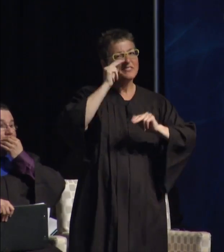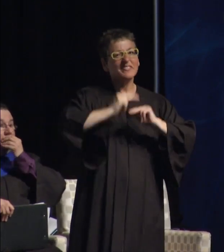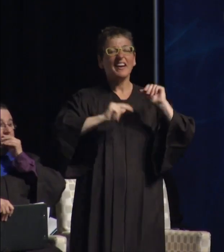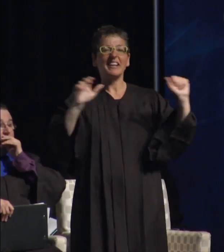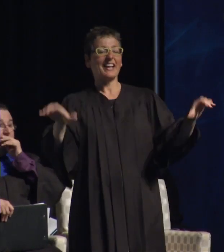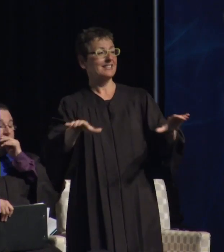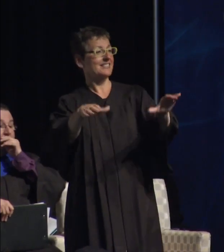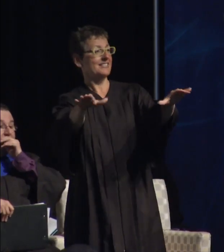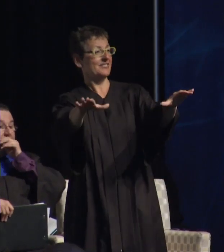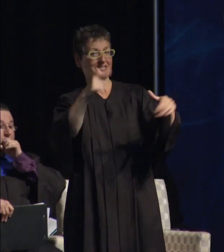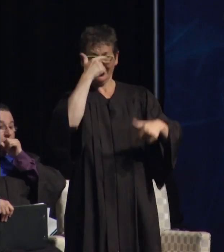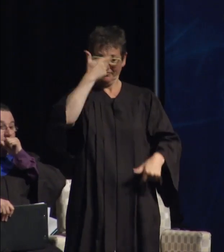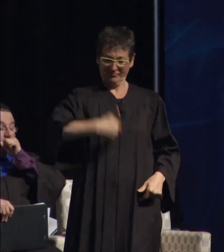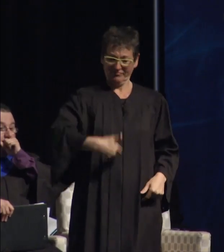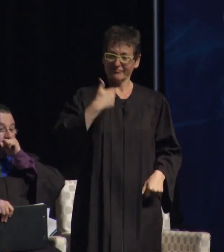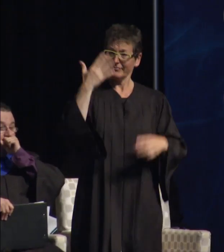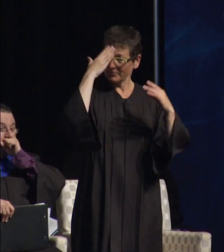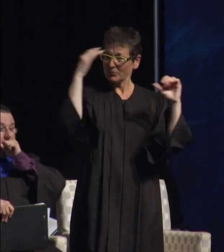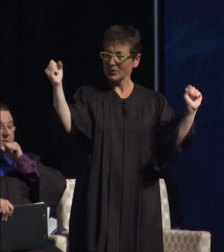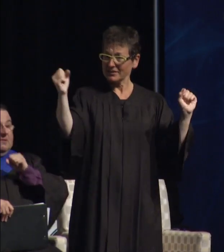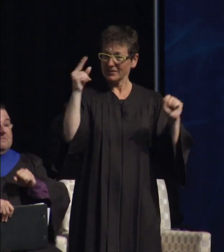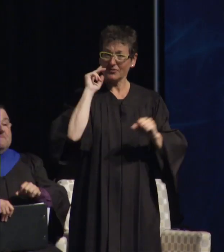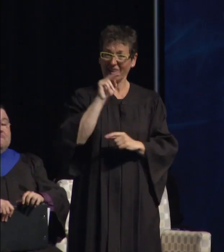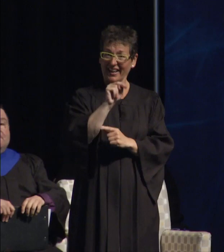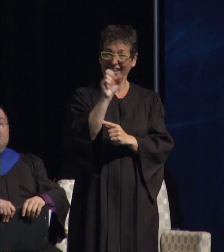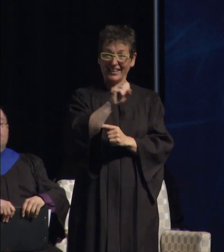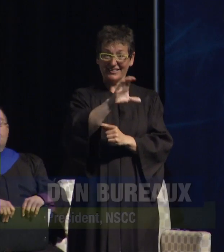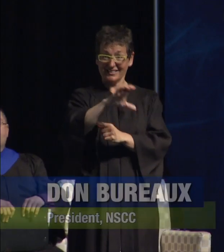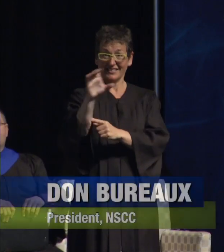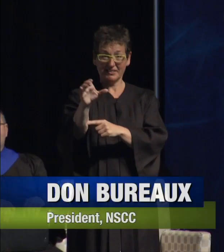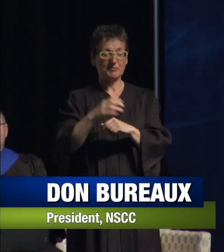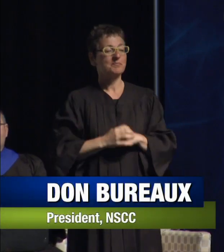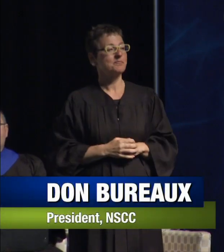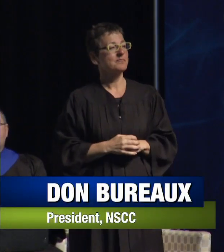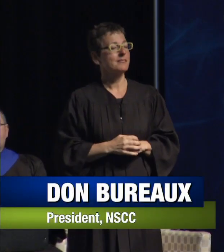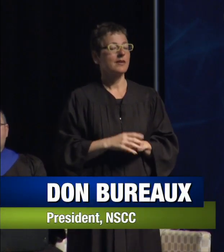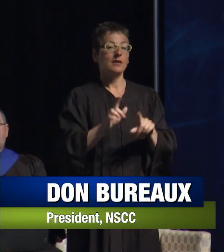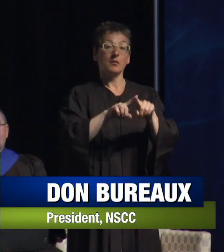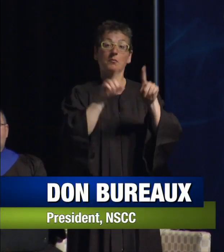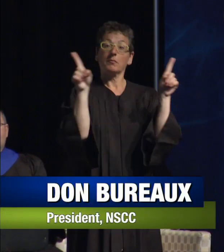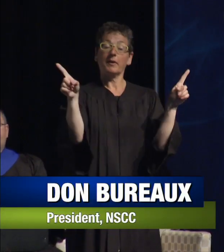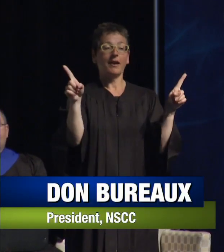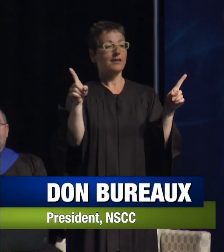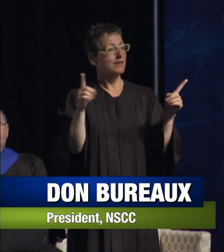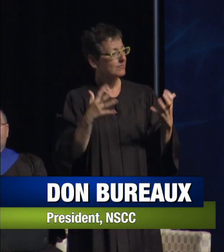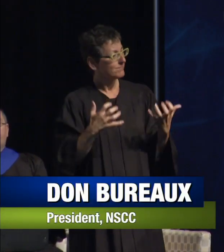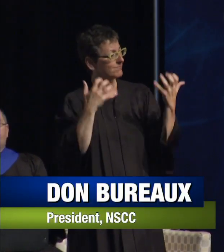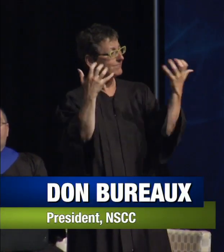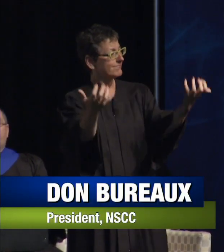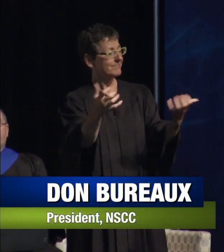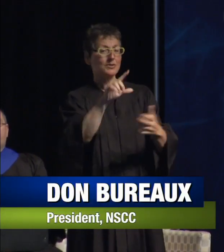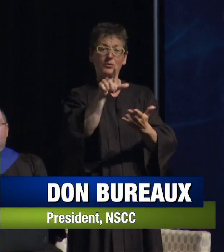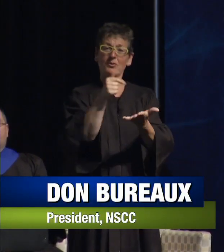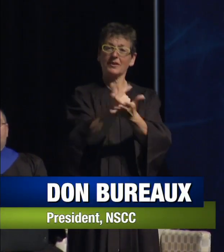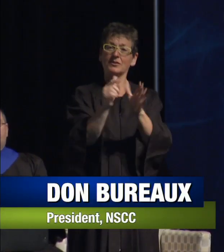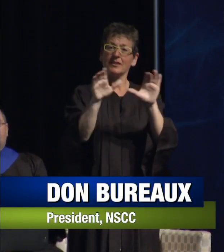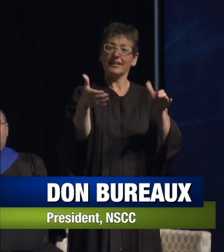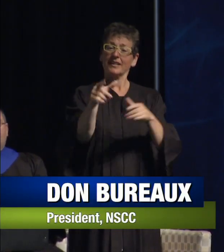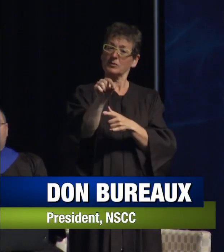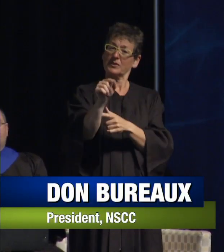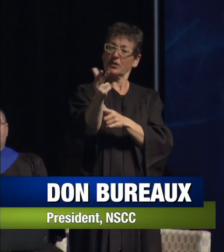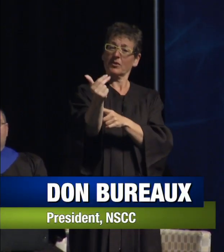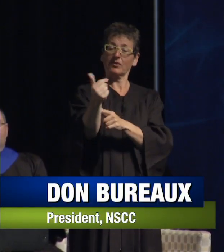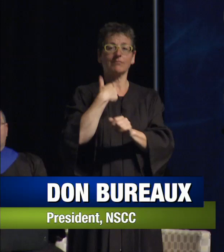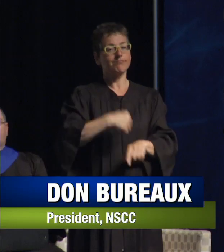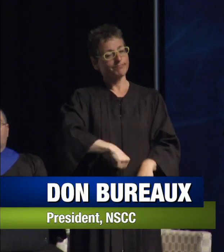as president of NSCC. But there's nothing more special than being able to address the graduating class of 2013.